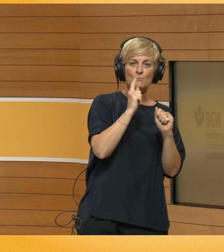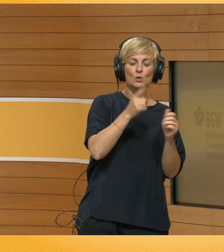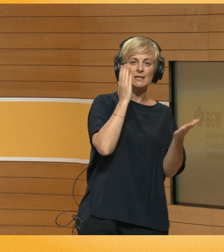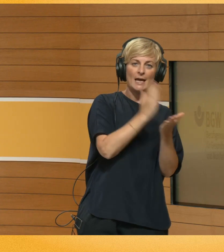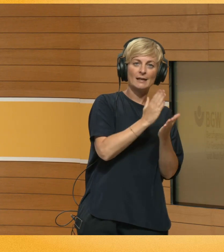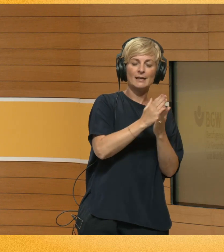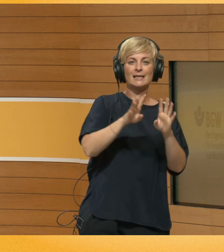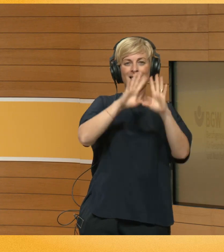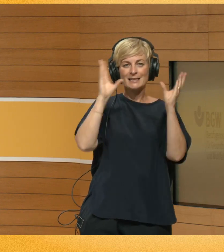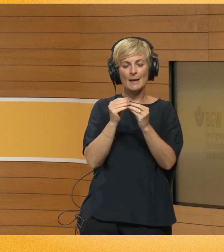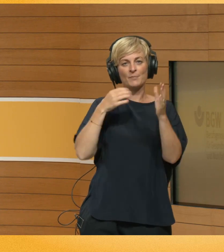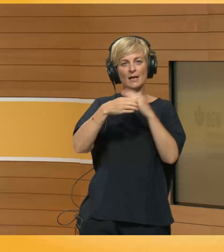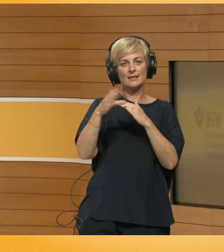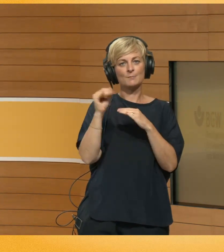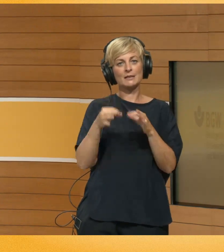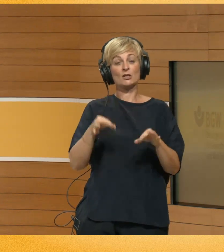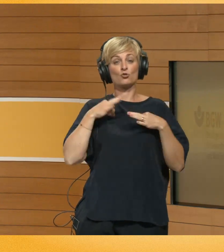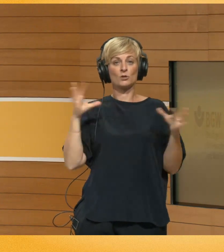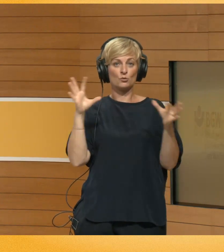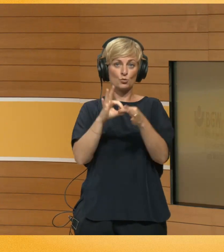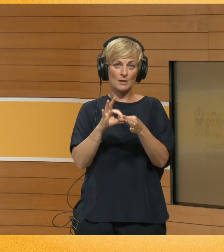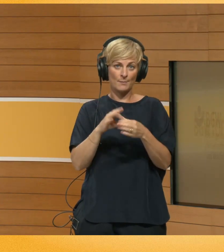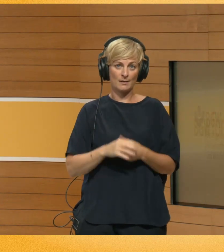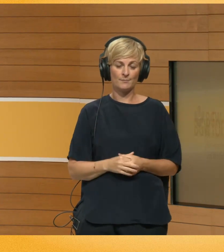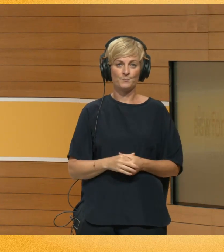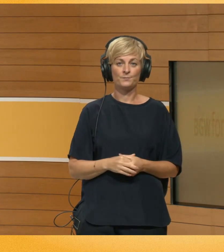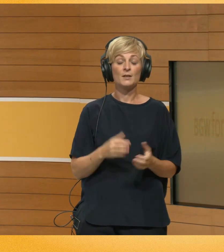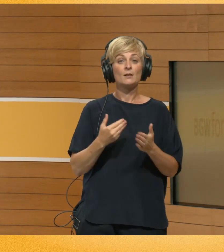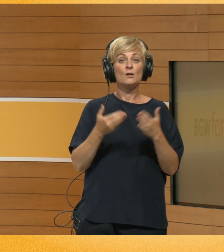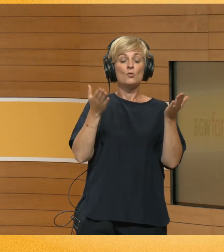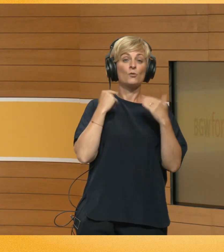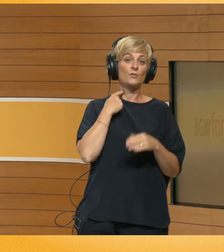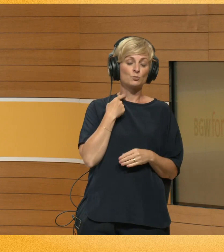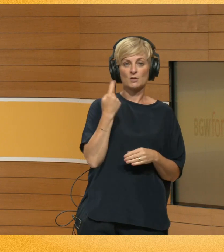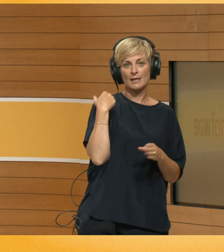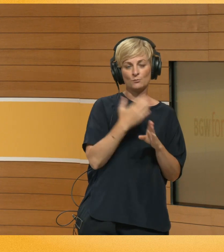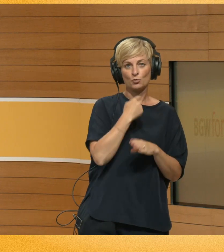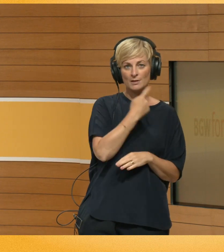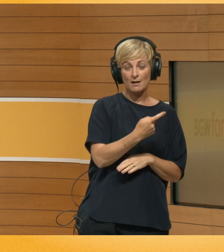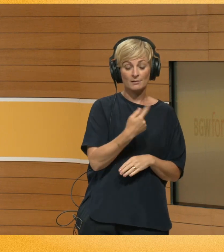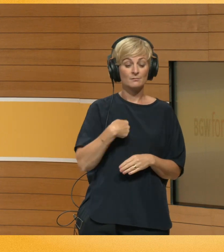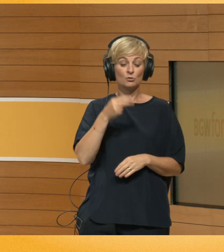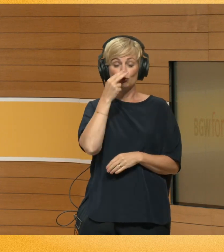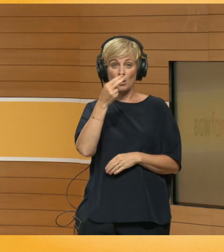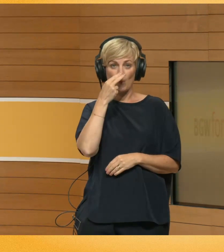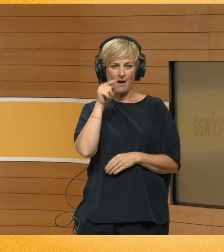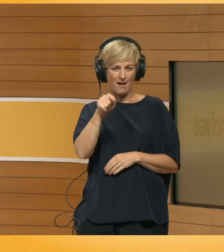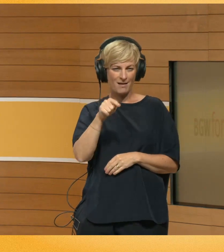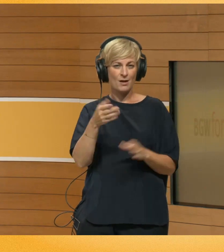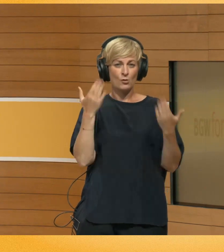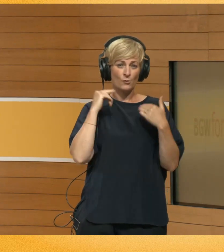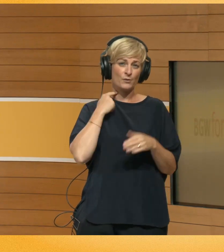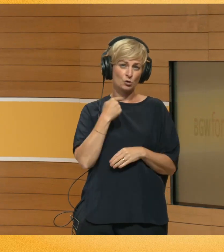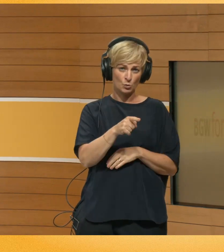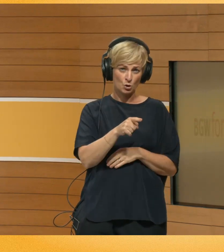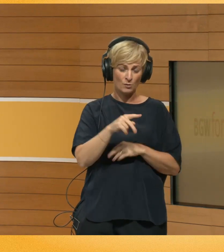You know, air pollution, I just mentioned it there. You know, look at the economic costs for air pollution. You know,